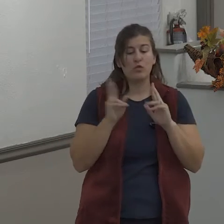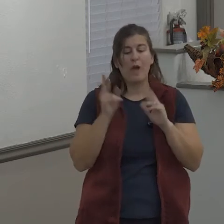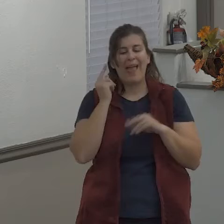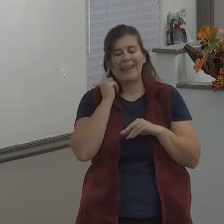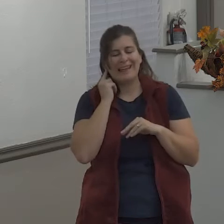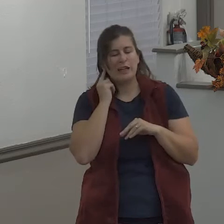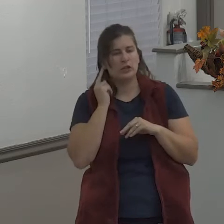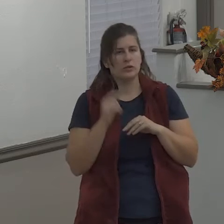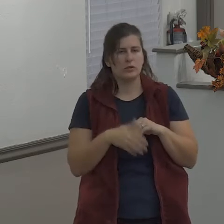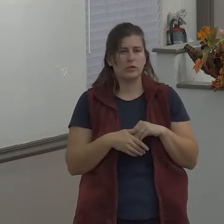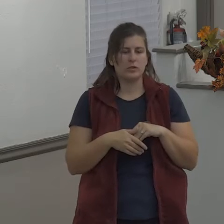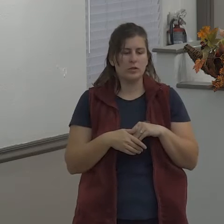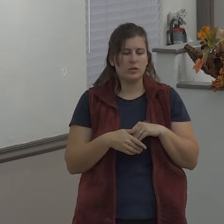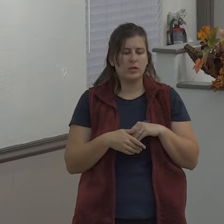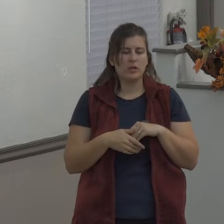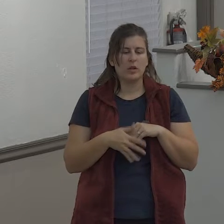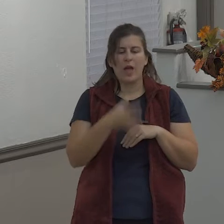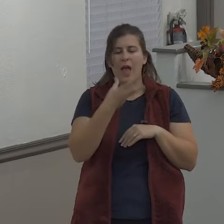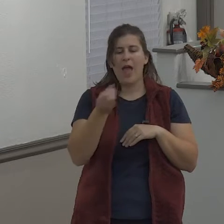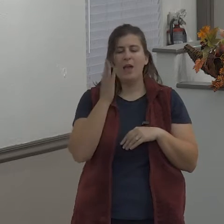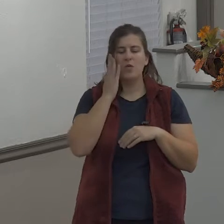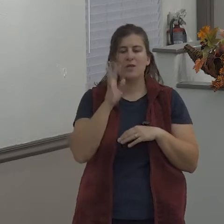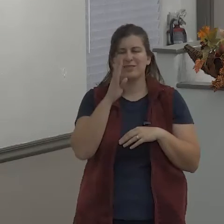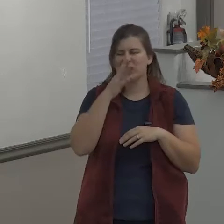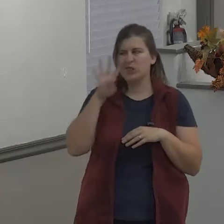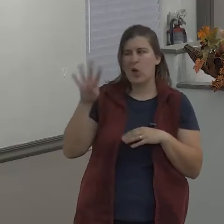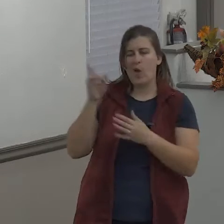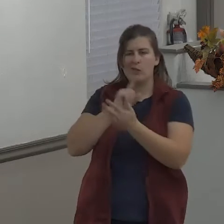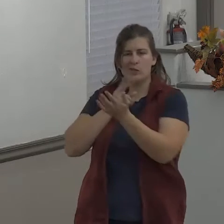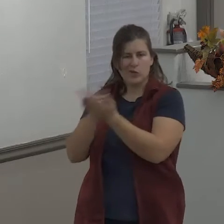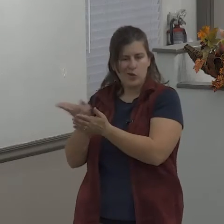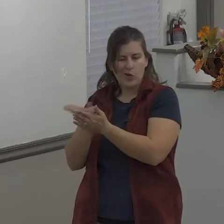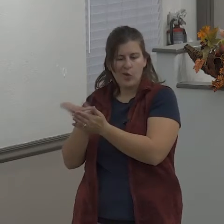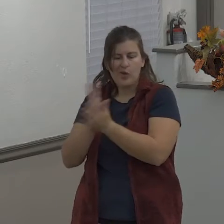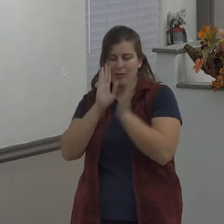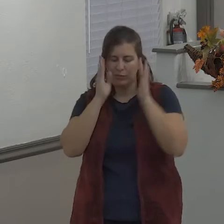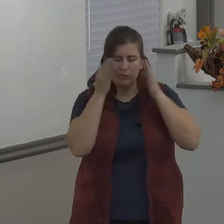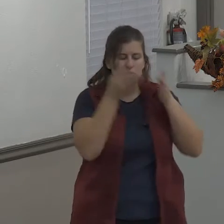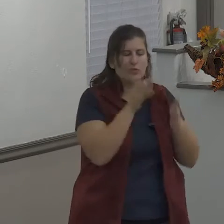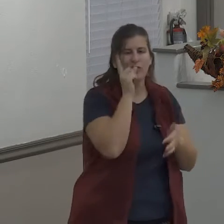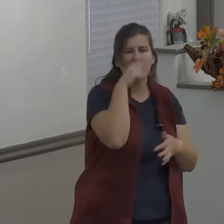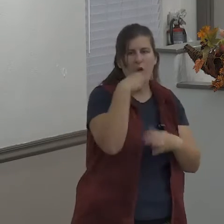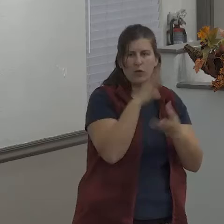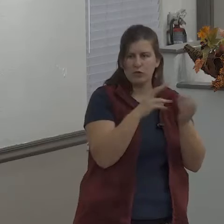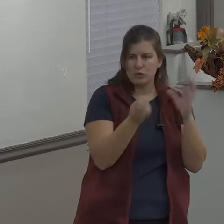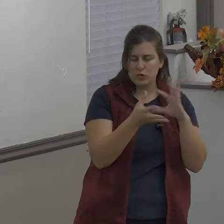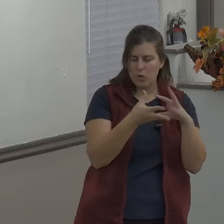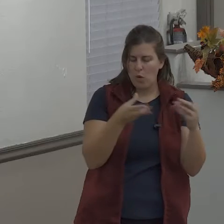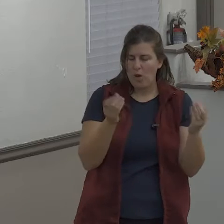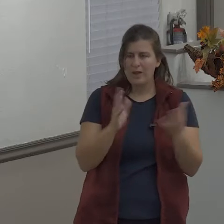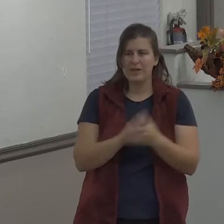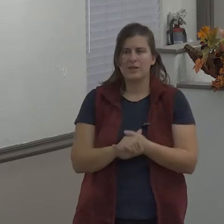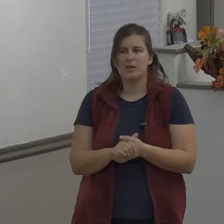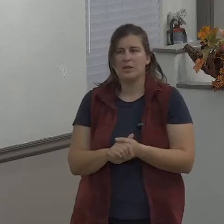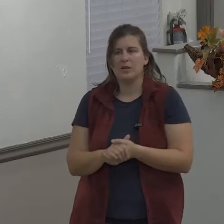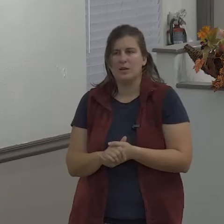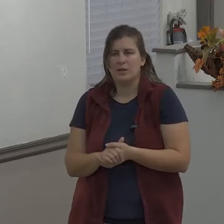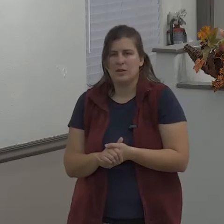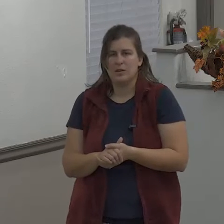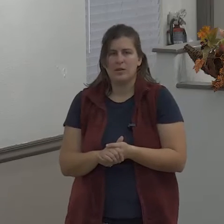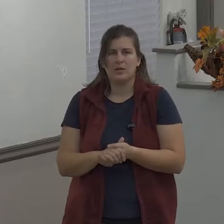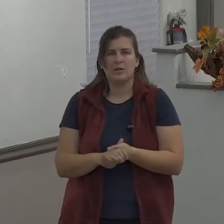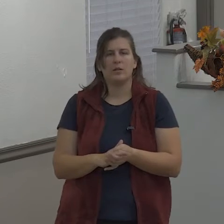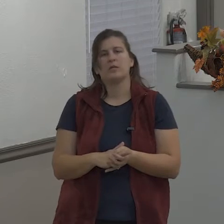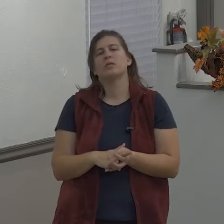itching ears, and shall turn away their ears from the truth, and shall be turned unto fables.